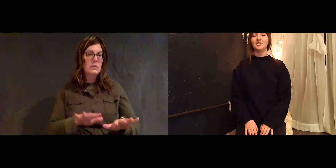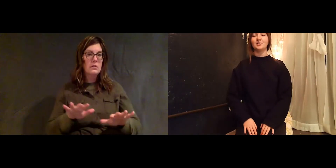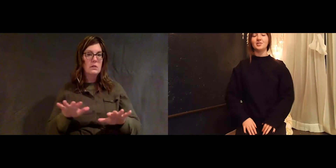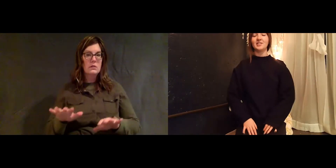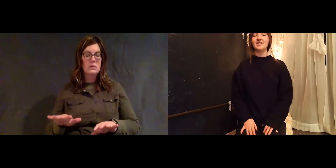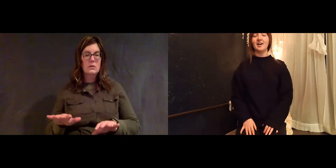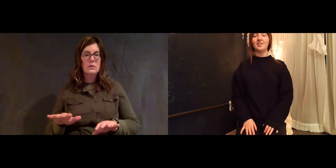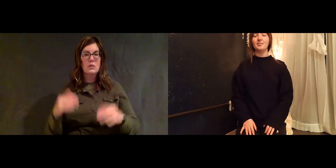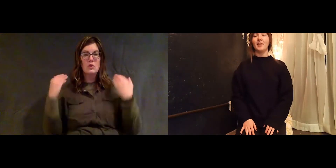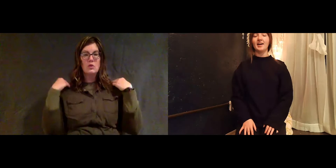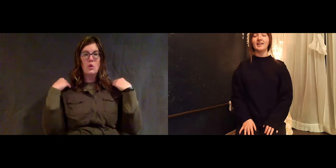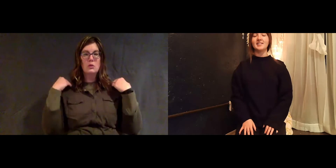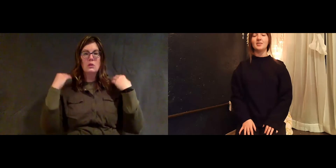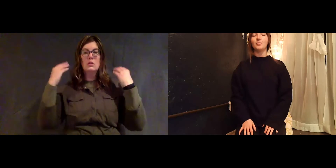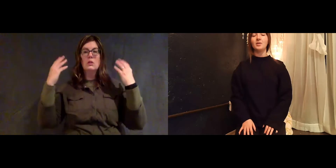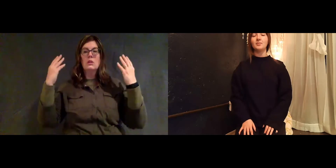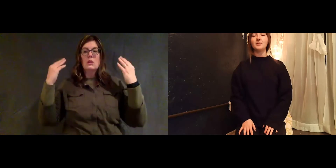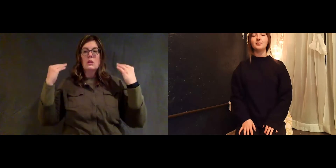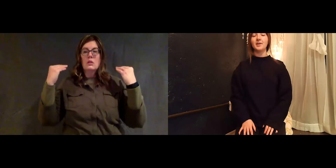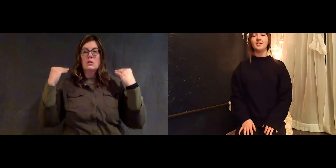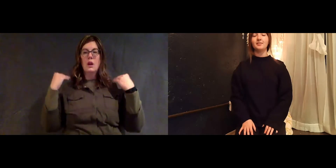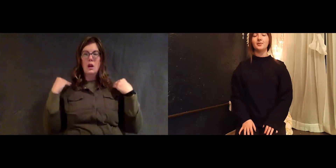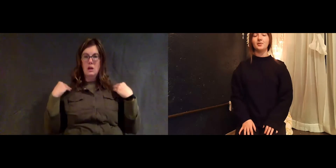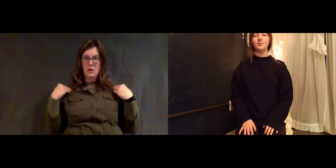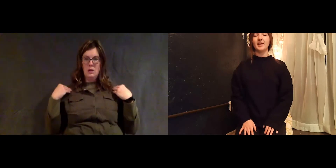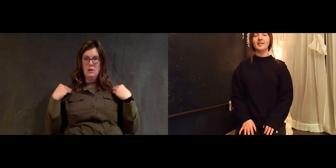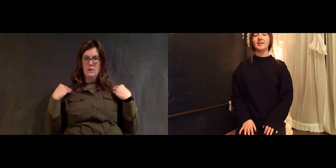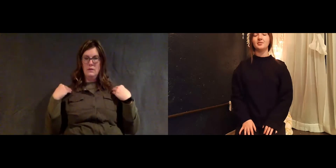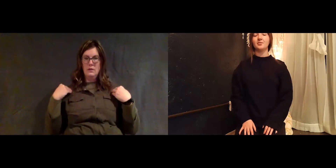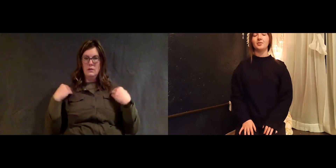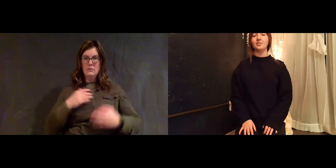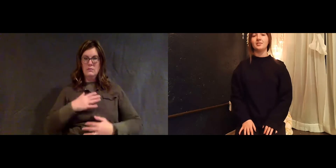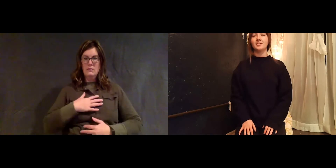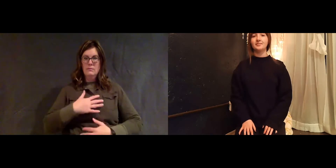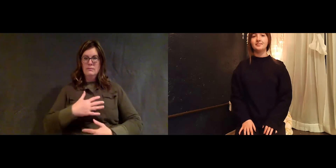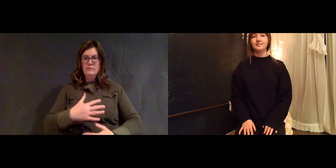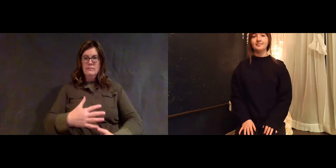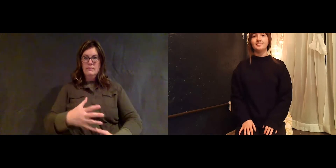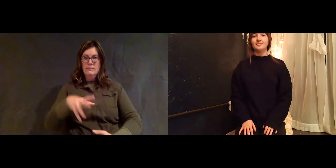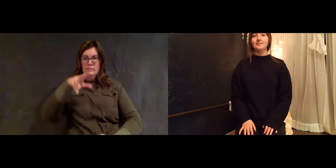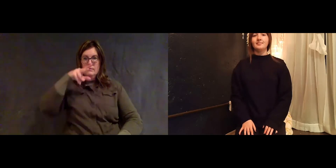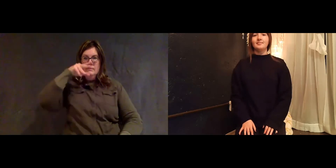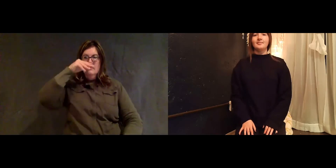Soften your shoulders down your back and take one more big full breath in through your nose.